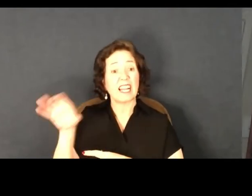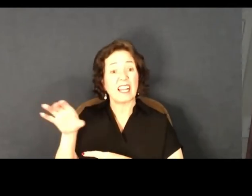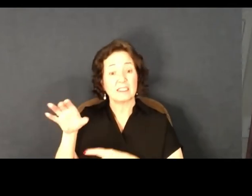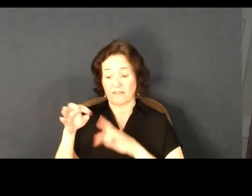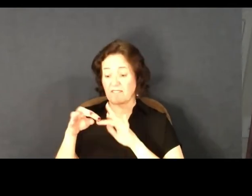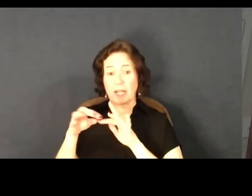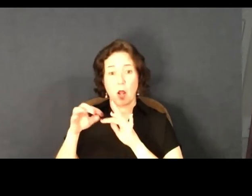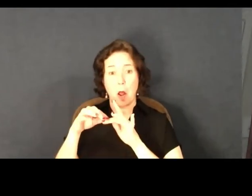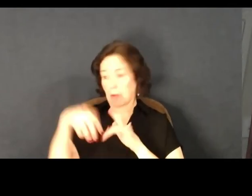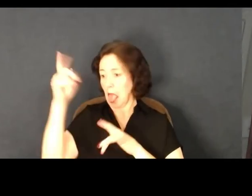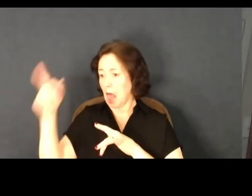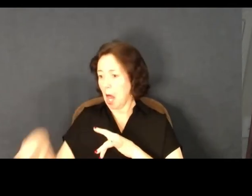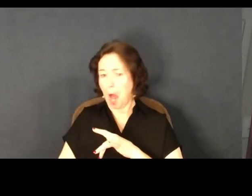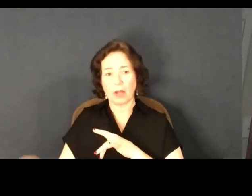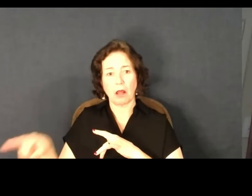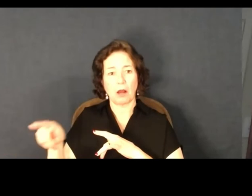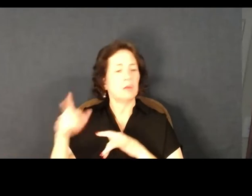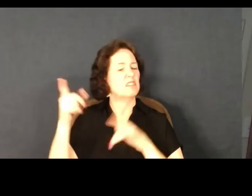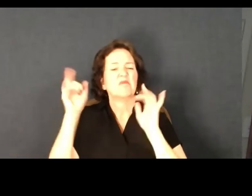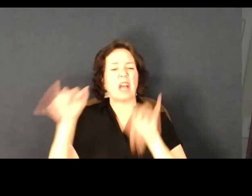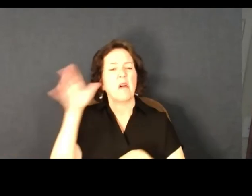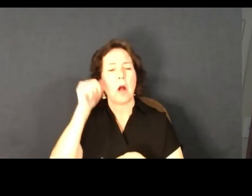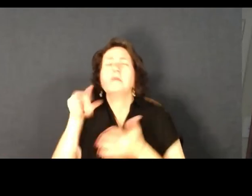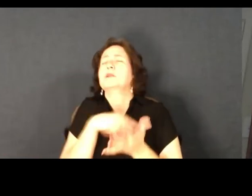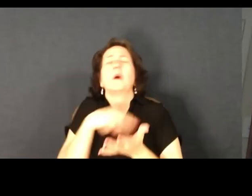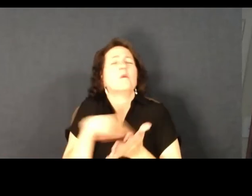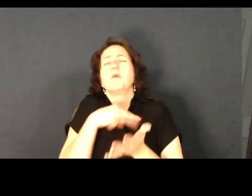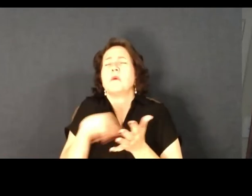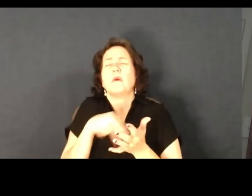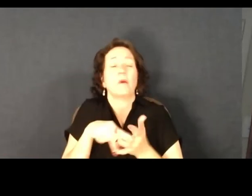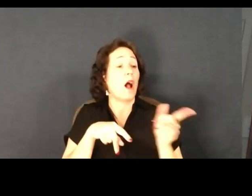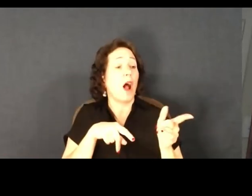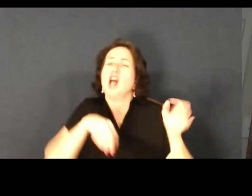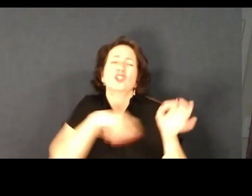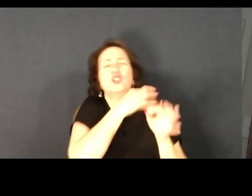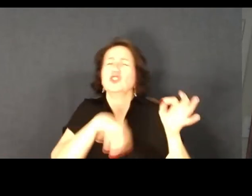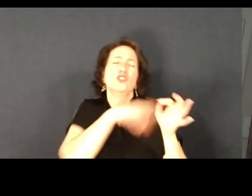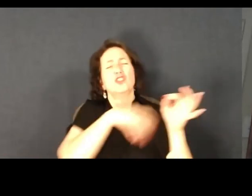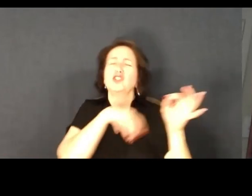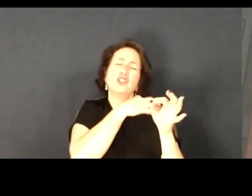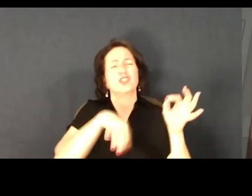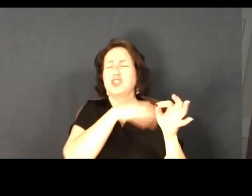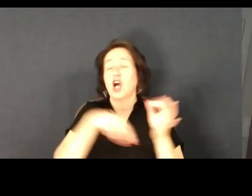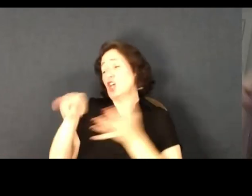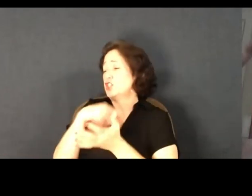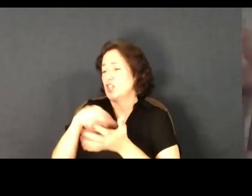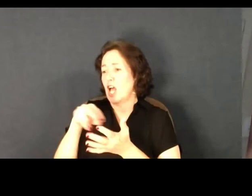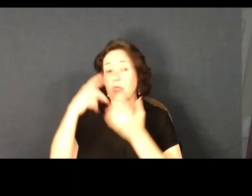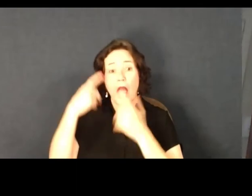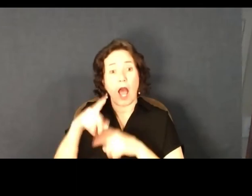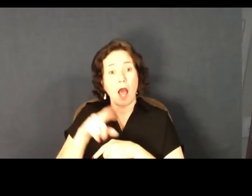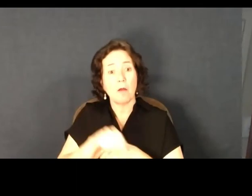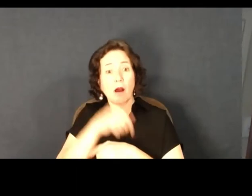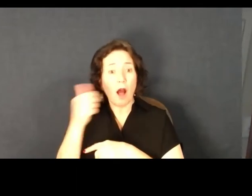fingers. But Clickety-Clack, he kept dancing, and the violinista, he kept playing. And before long, pop, off came one